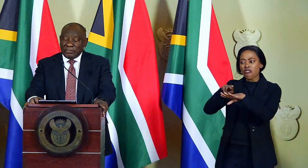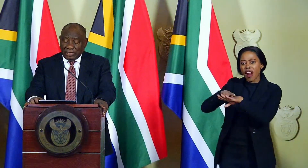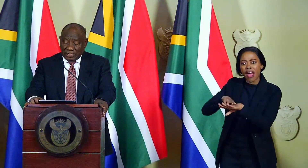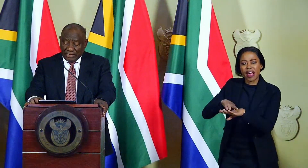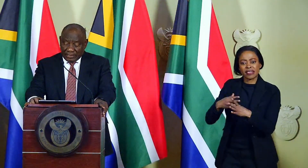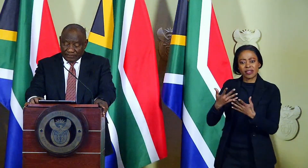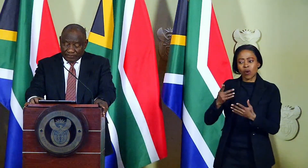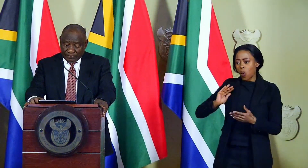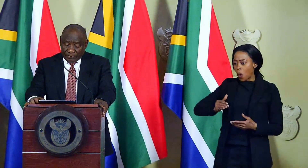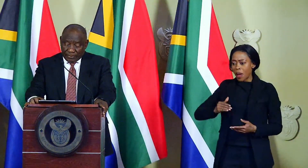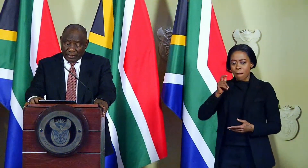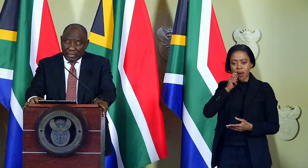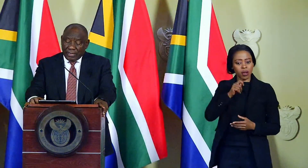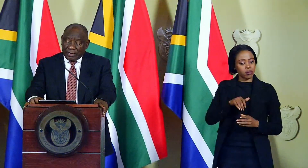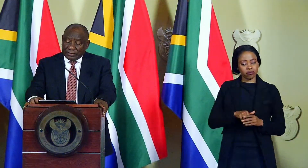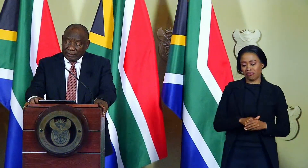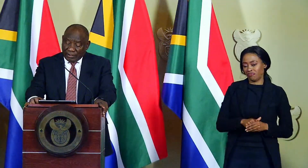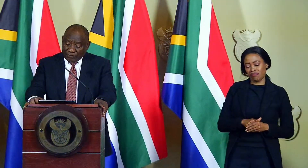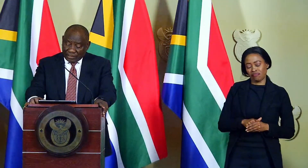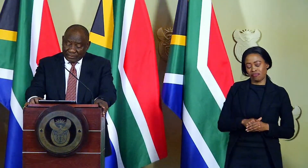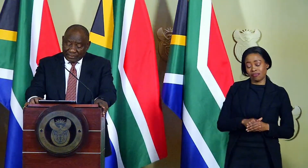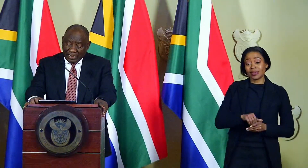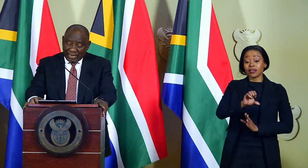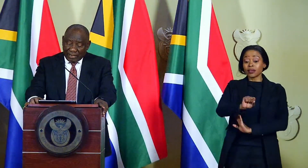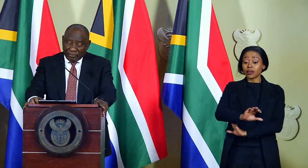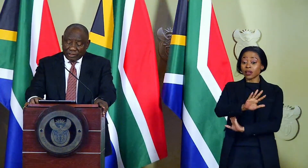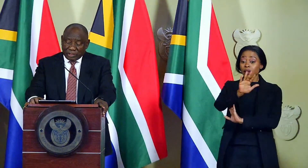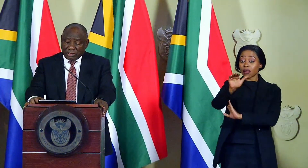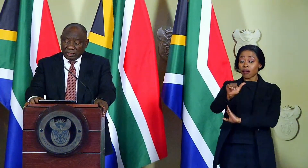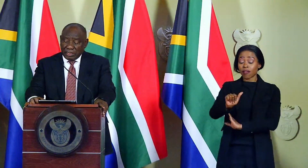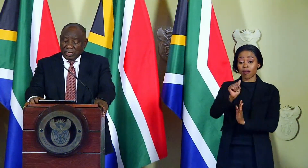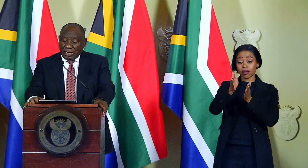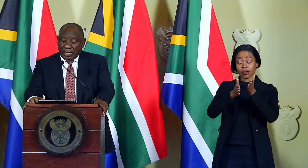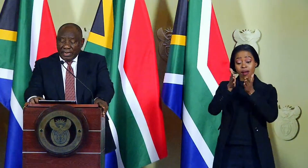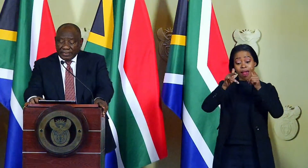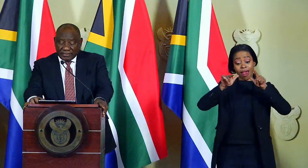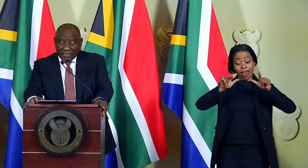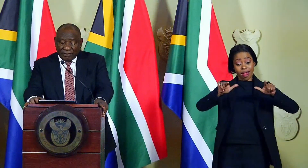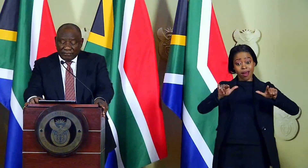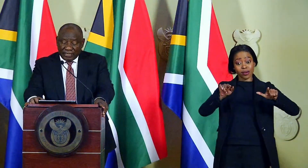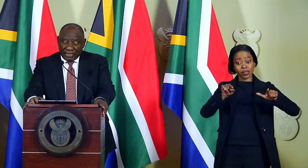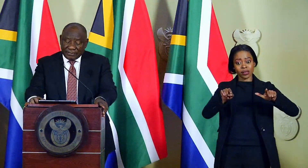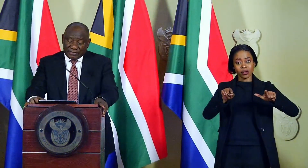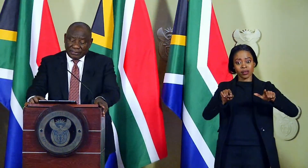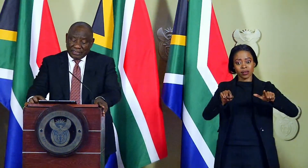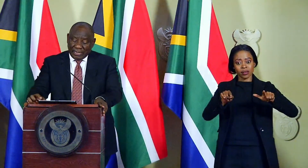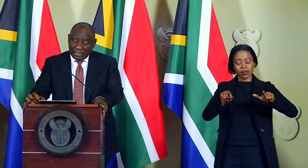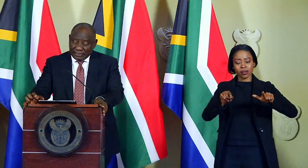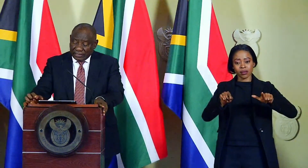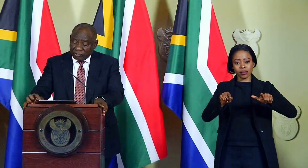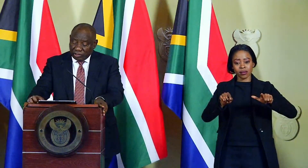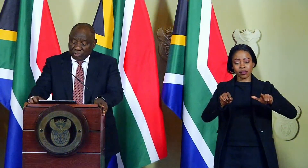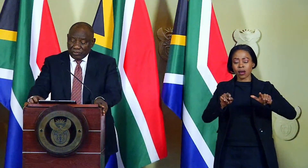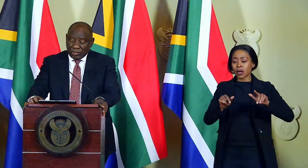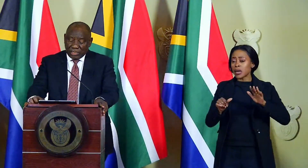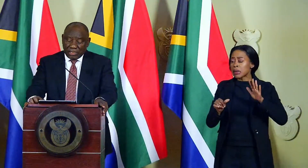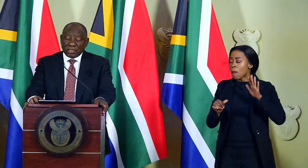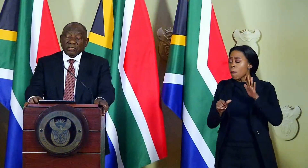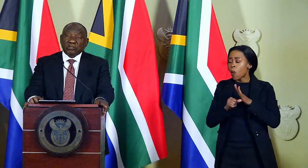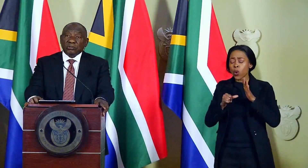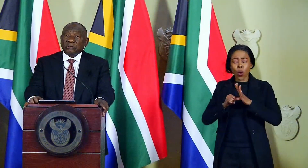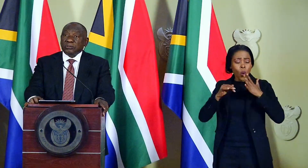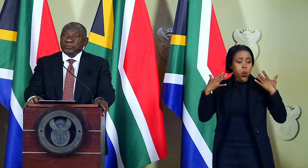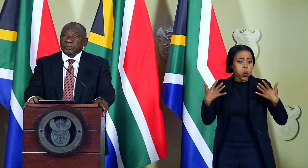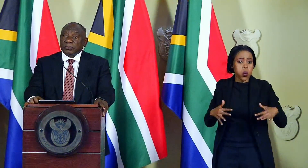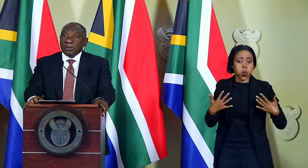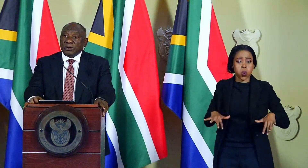race, and gender. South African Sign Language has served as an essential